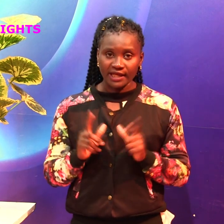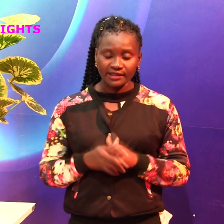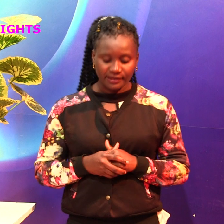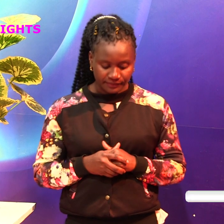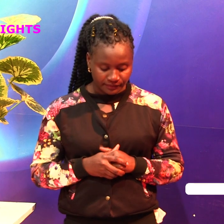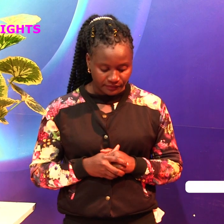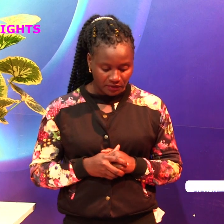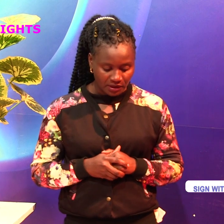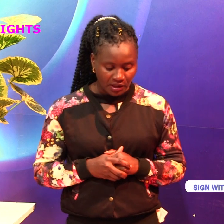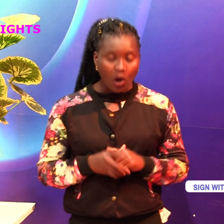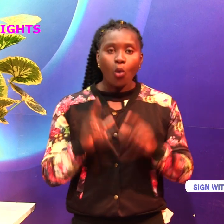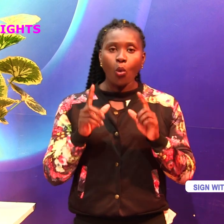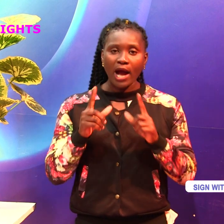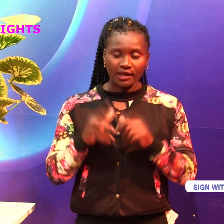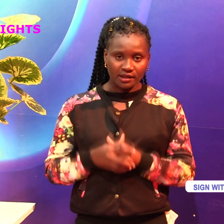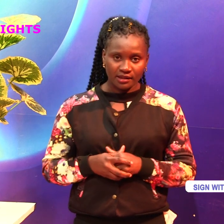protect, work,